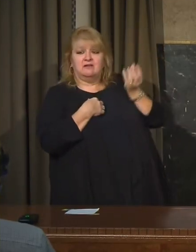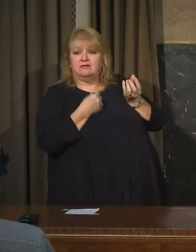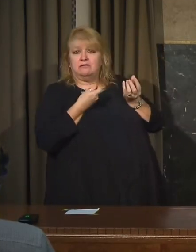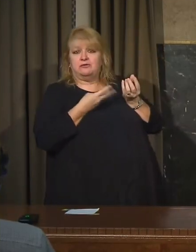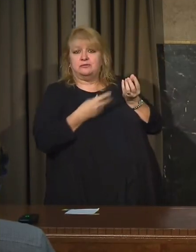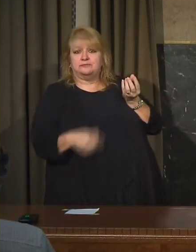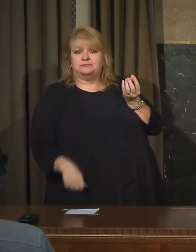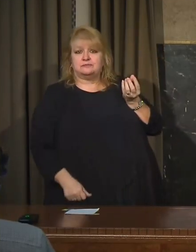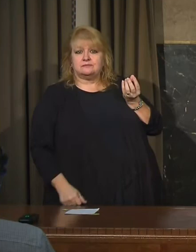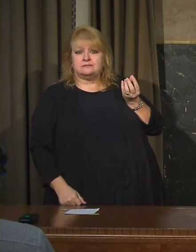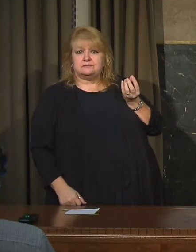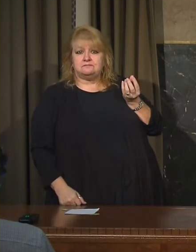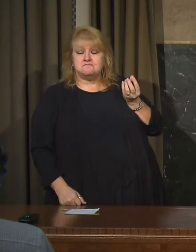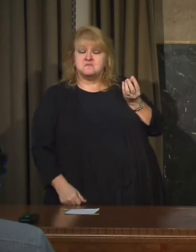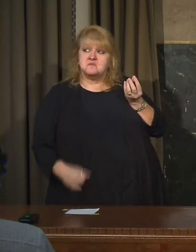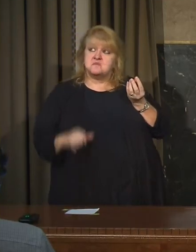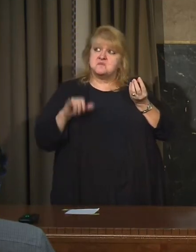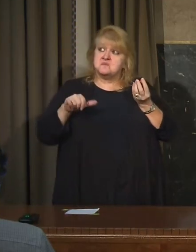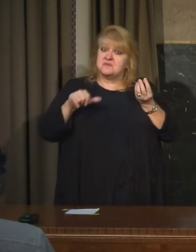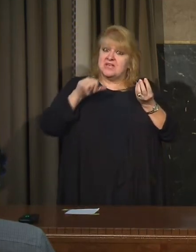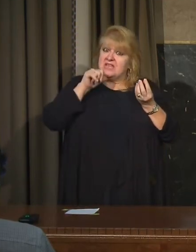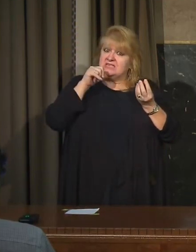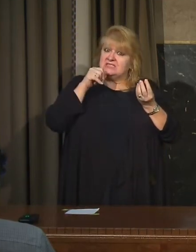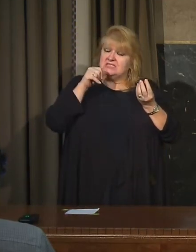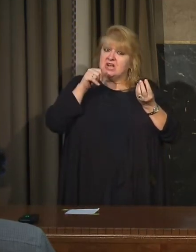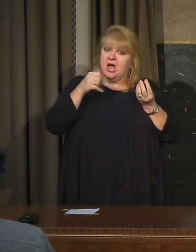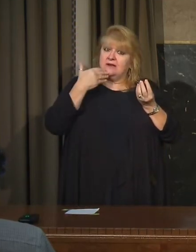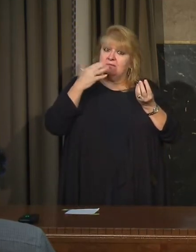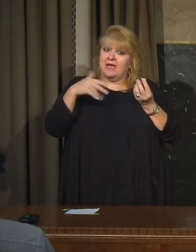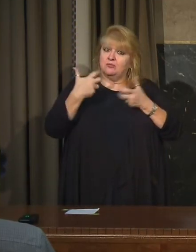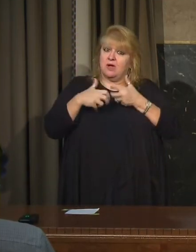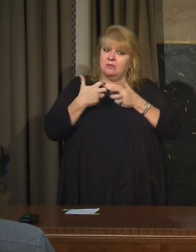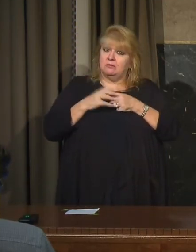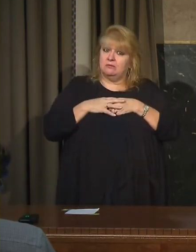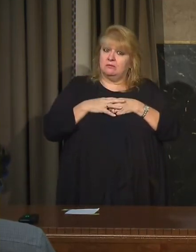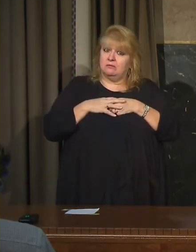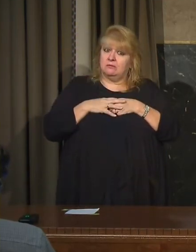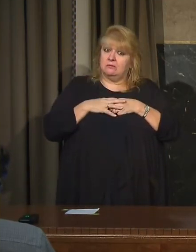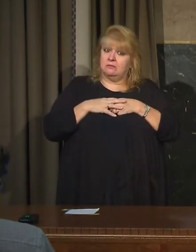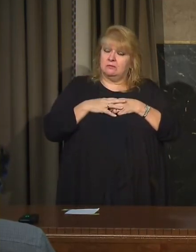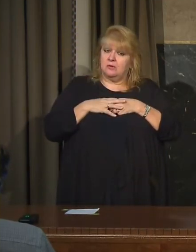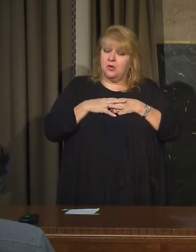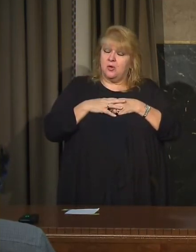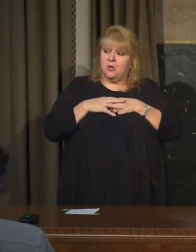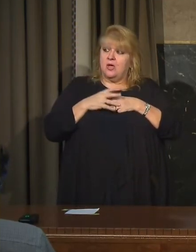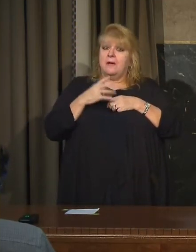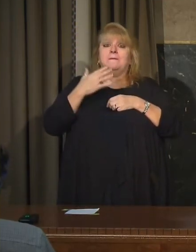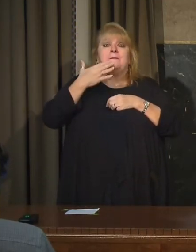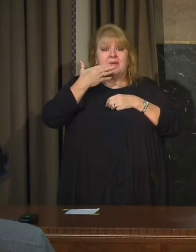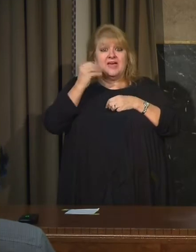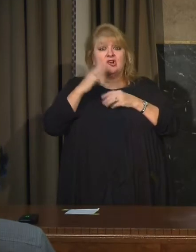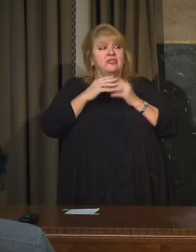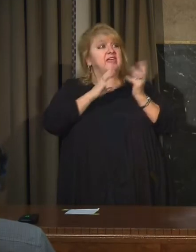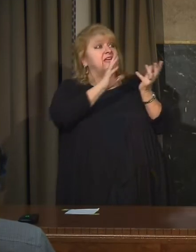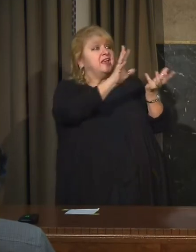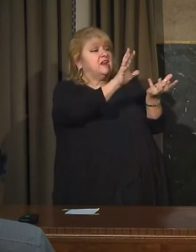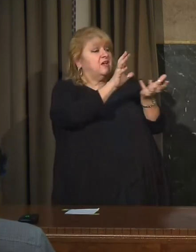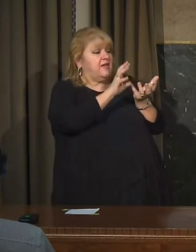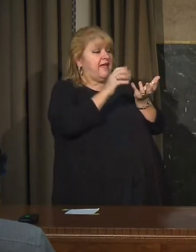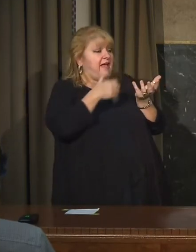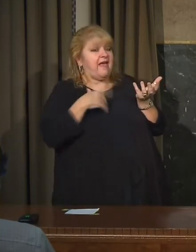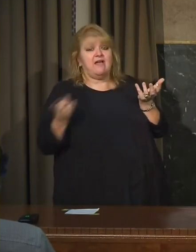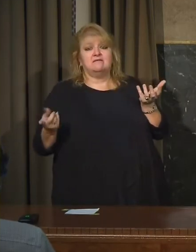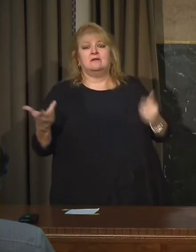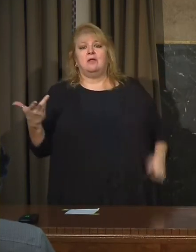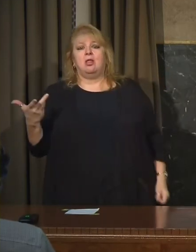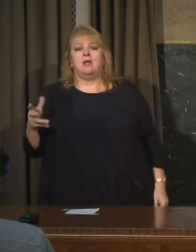it's not a bad problem to have. It's better than the opposite. We're trying to get more vaccine from the feds. You know, we advocate